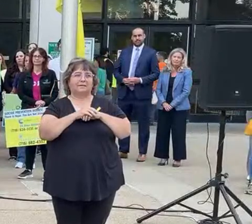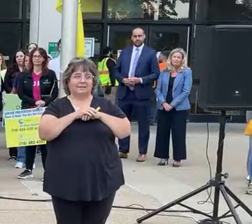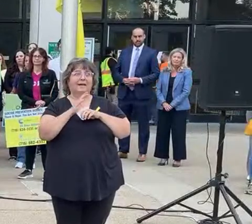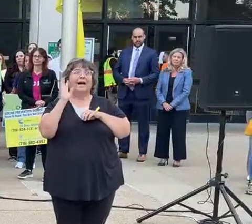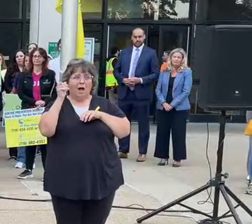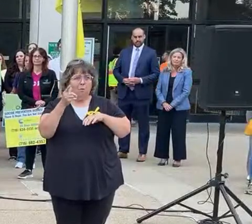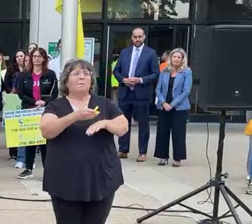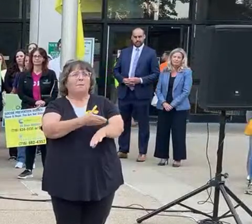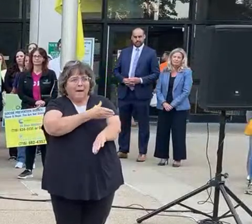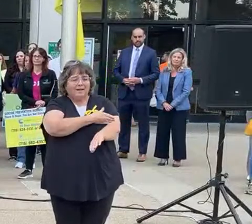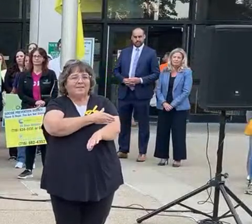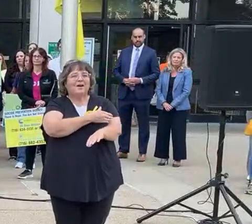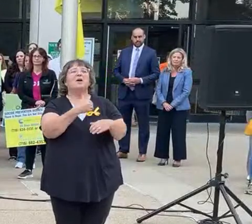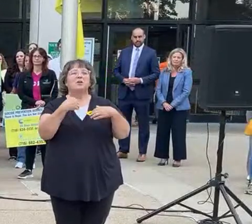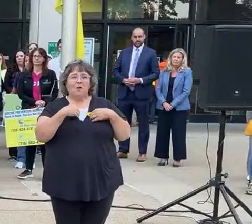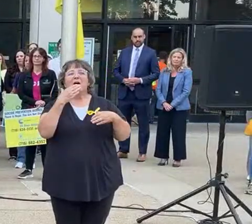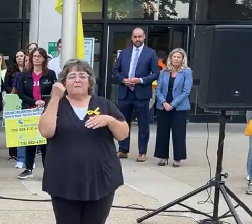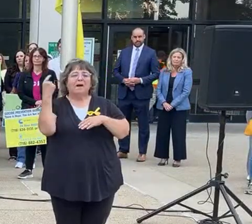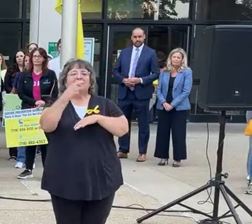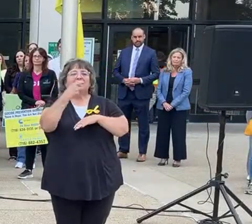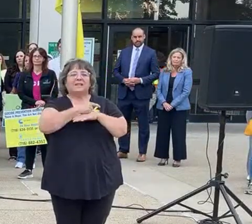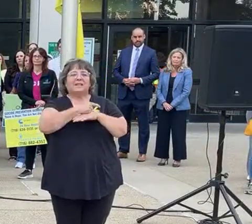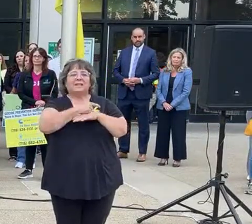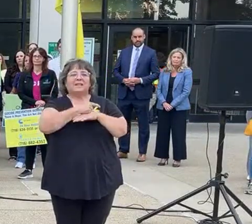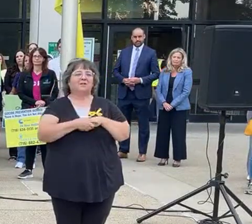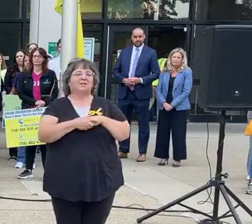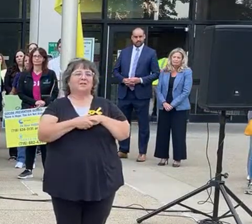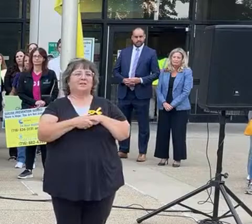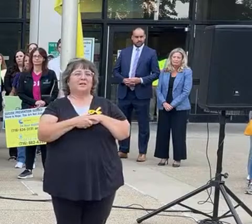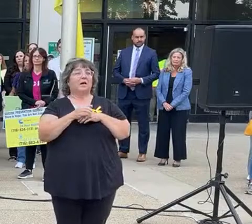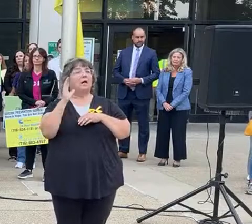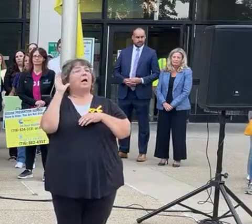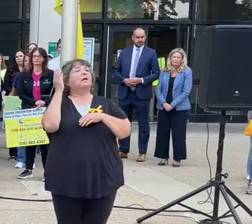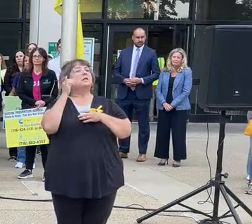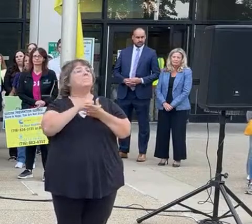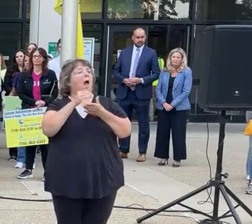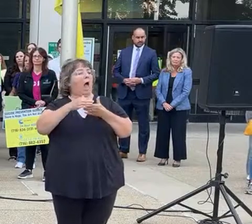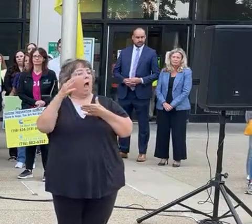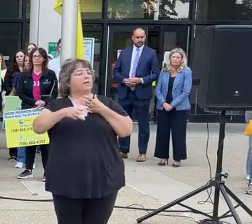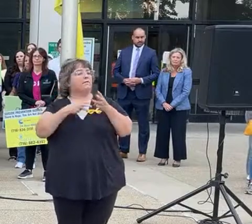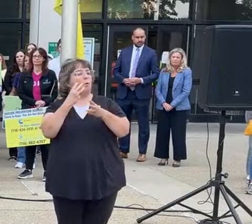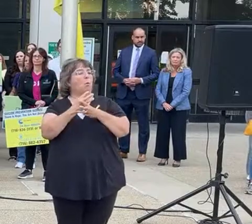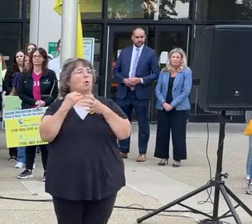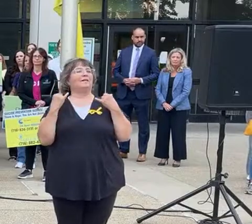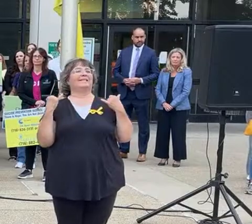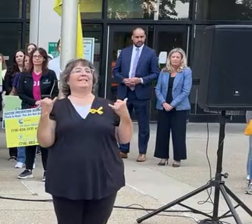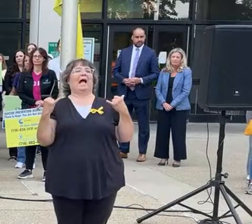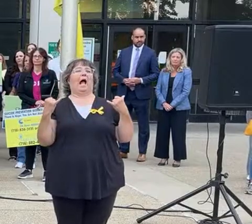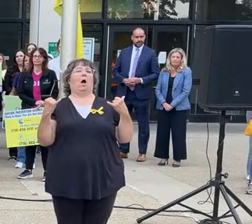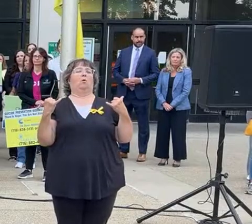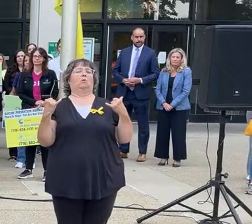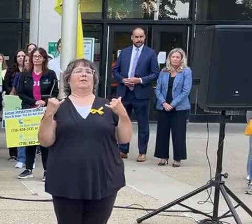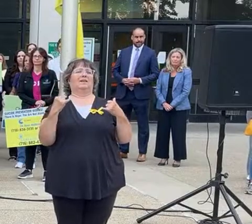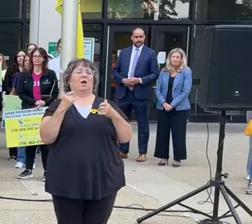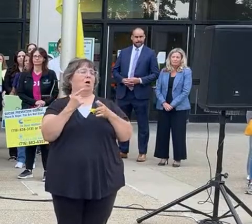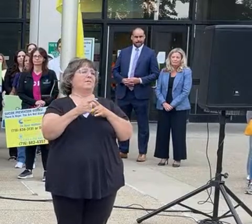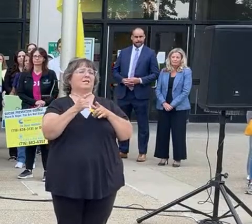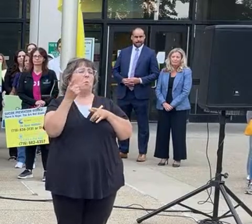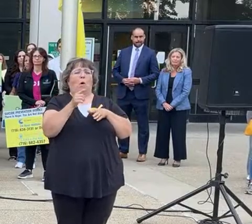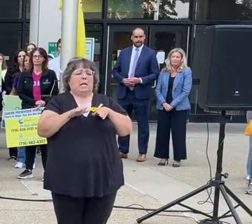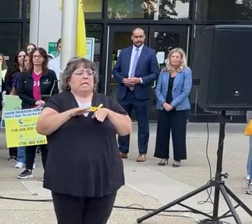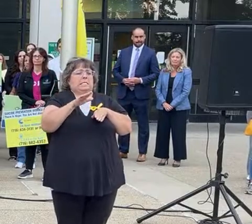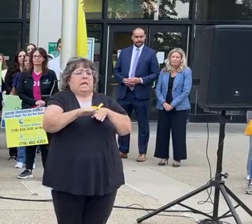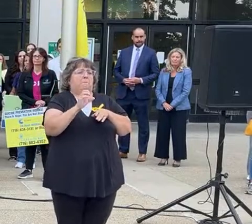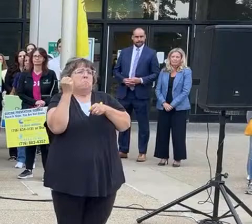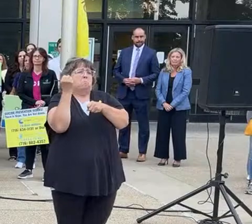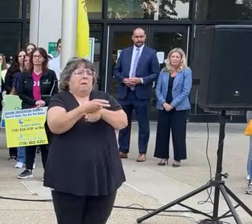better. There will be brighter days ahead. What seems like the end of the world at that moment is just one little step that you